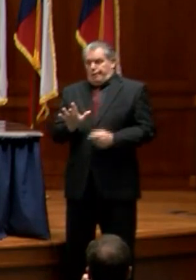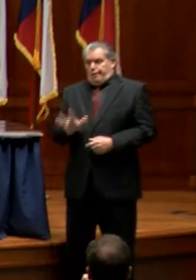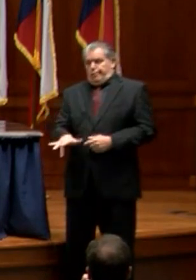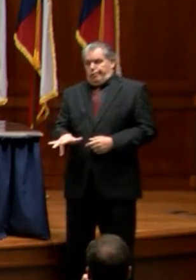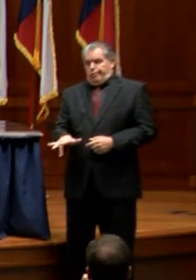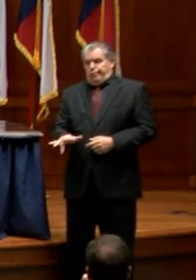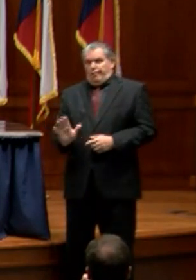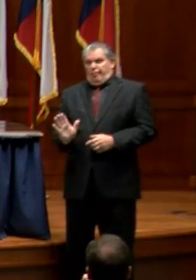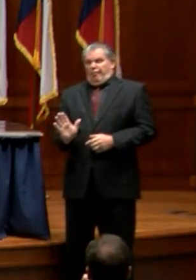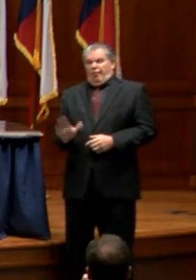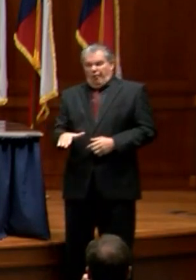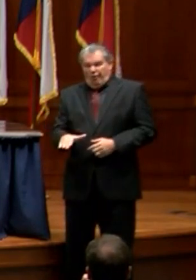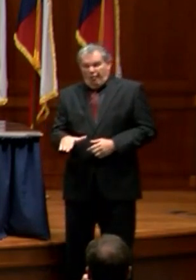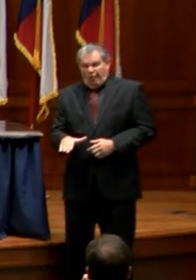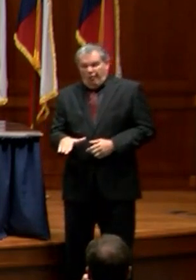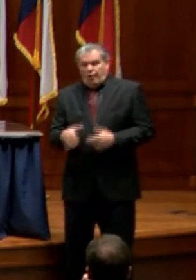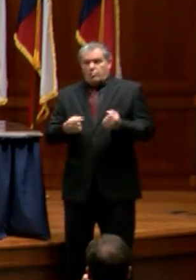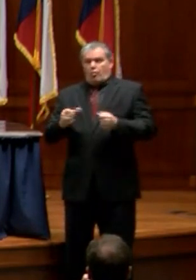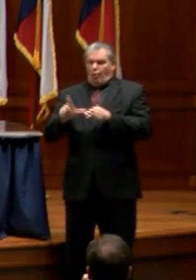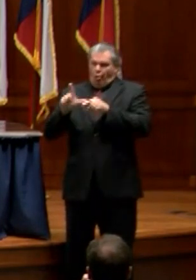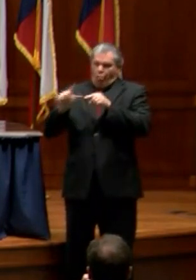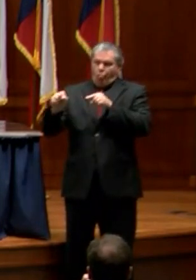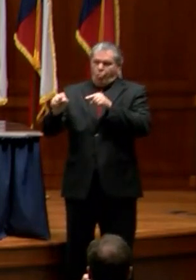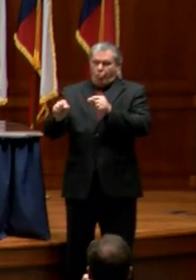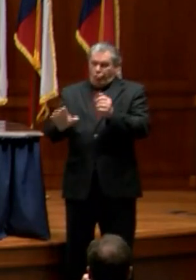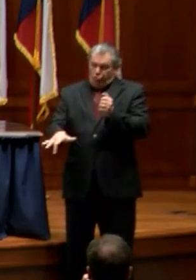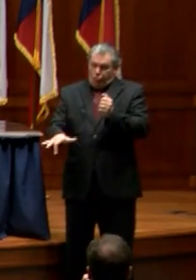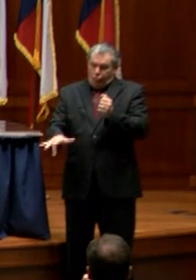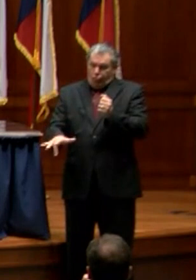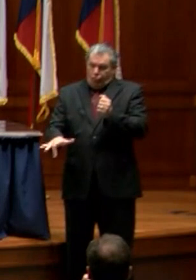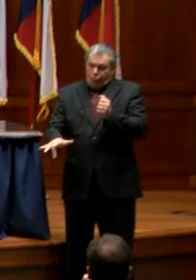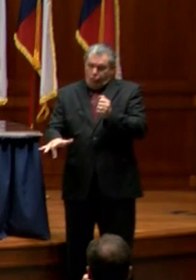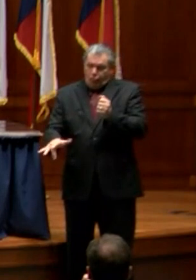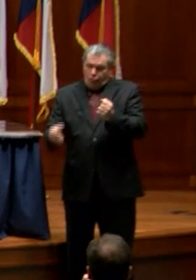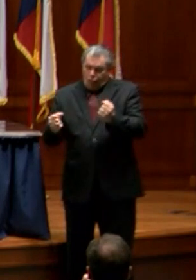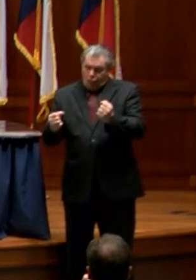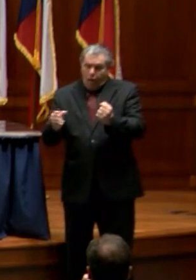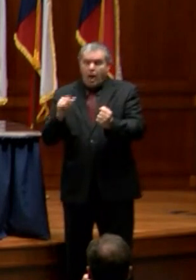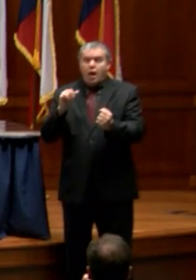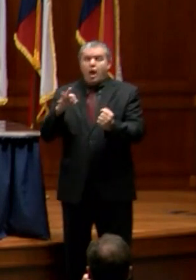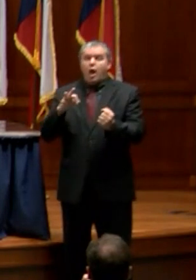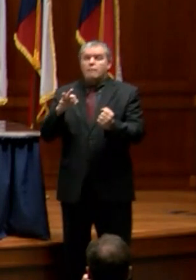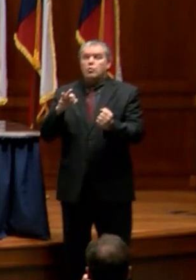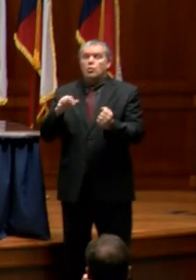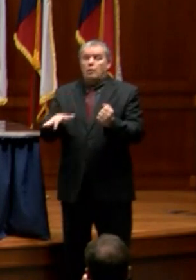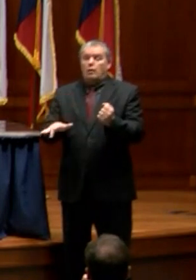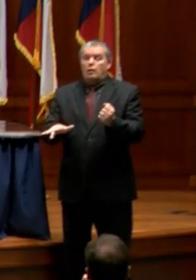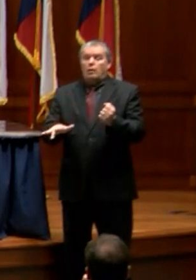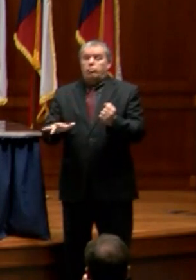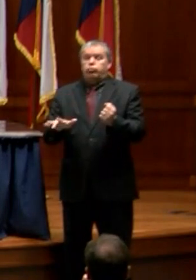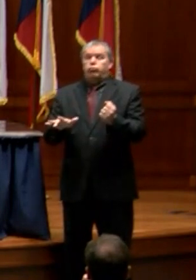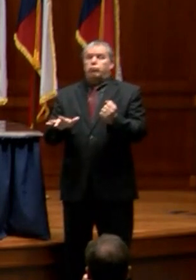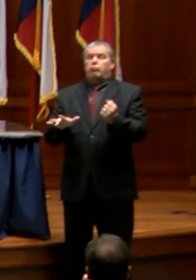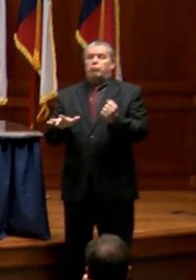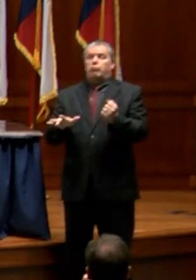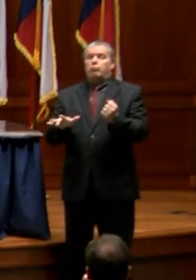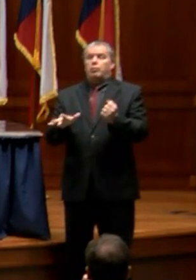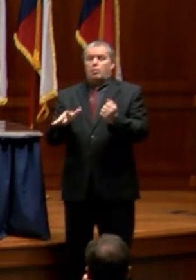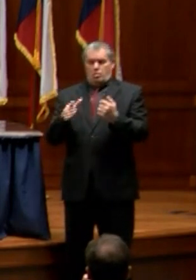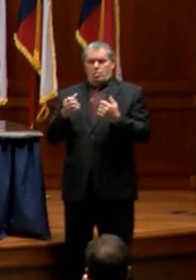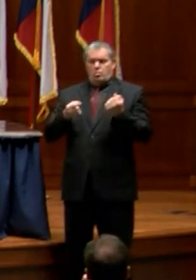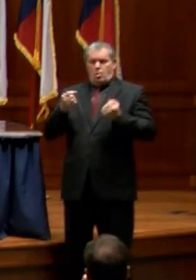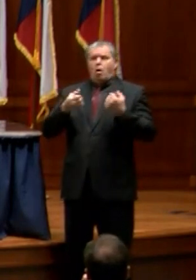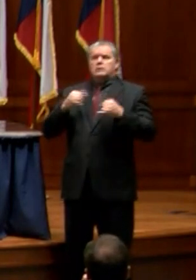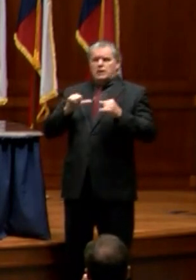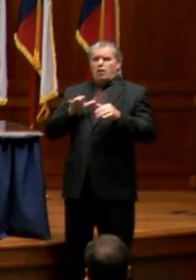it to the floor, and it's accelerating as fast as it possibly can. If you do something to let off that gas, the car's still